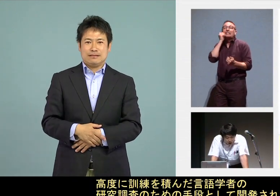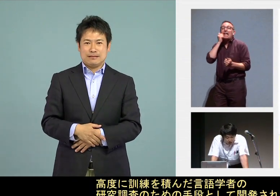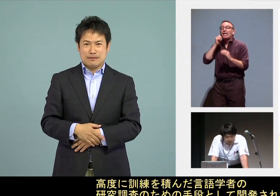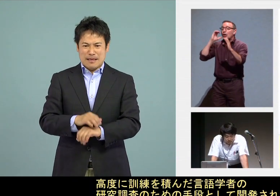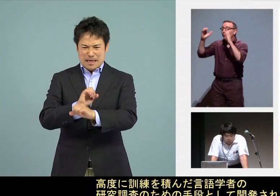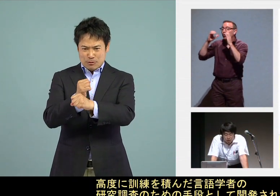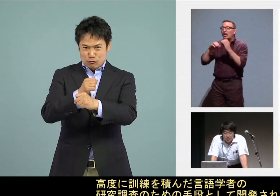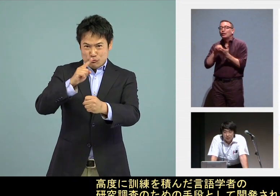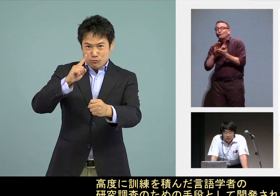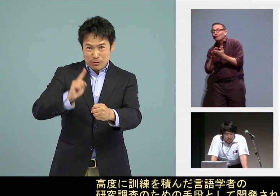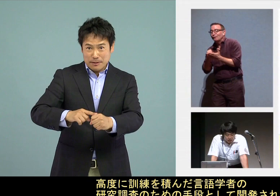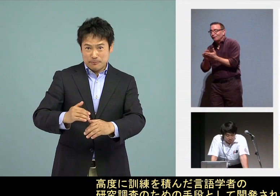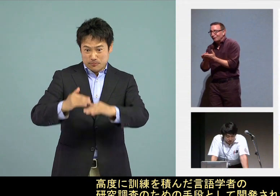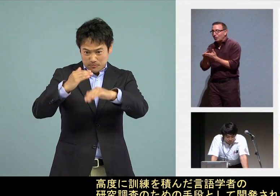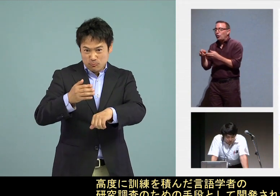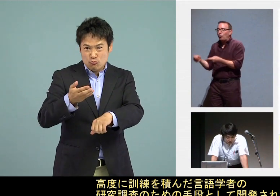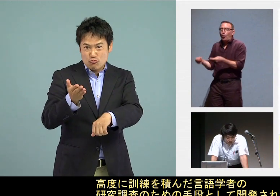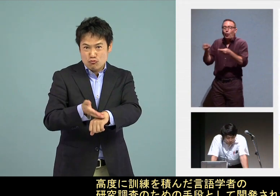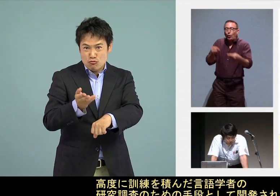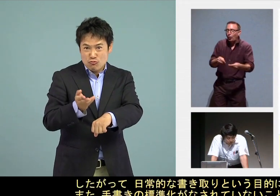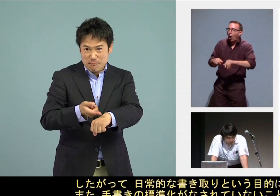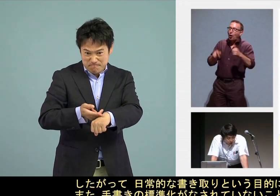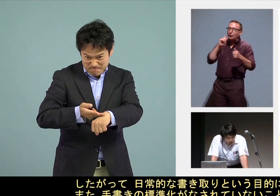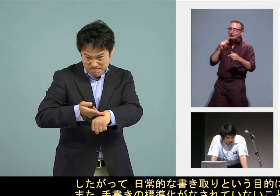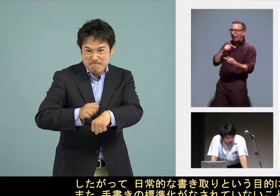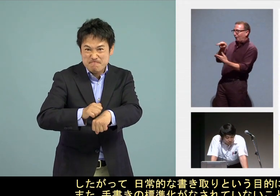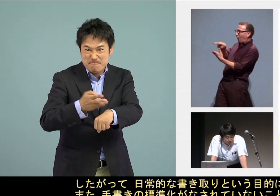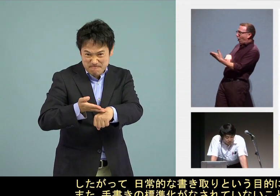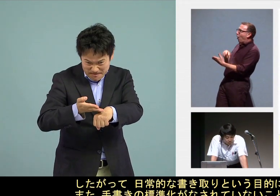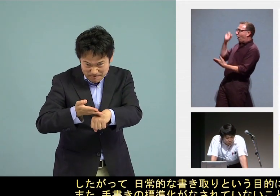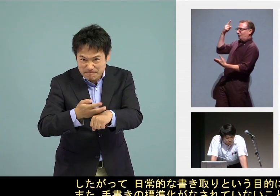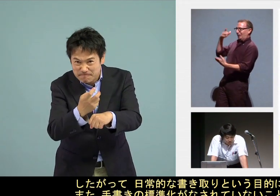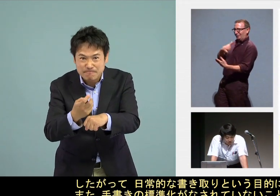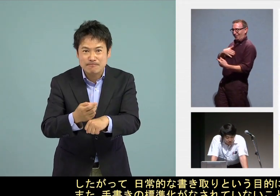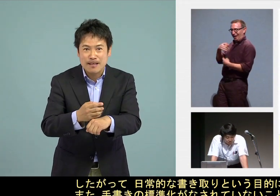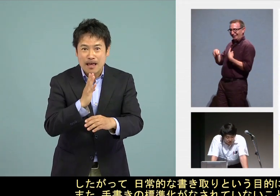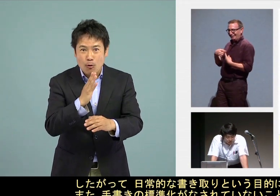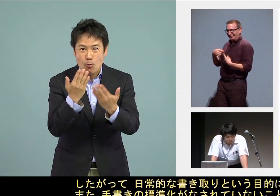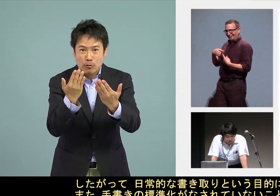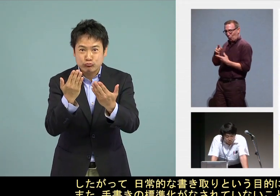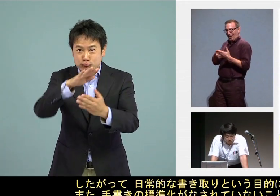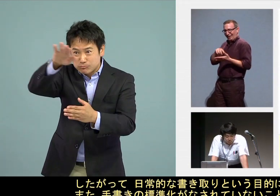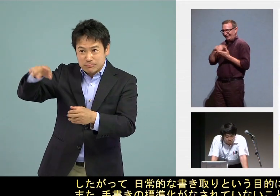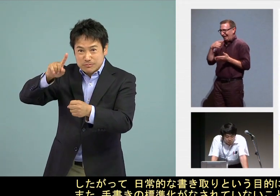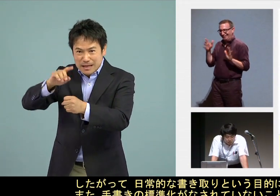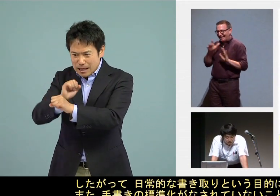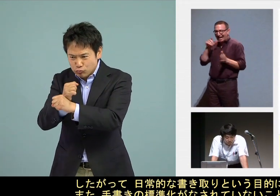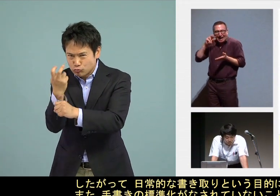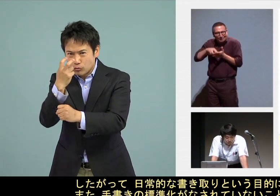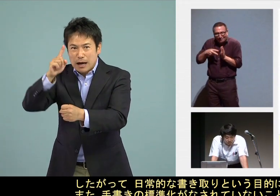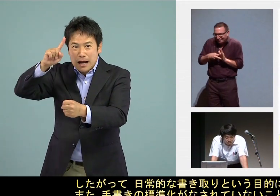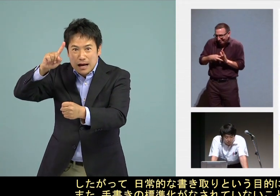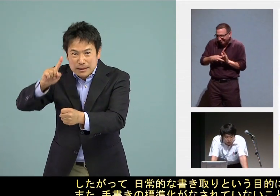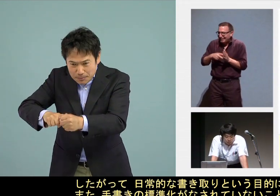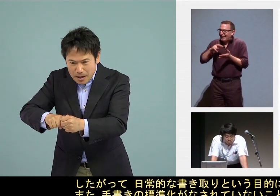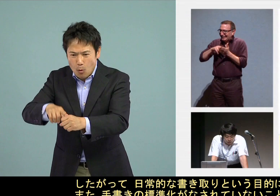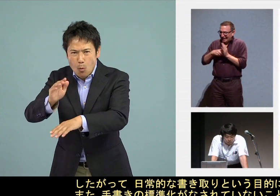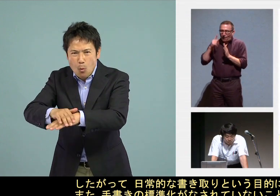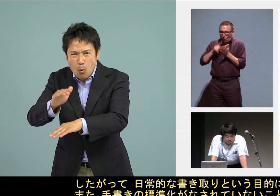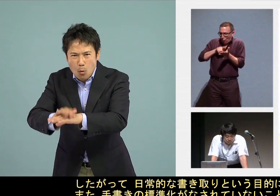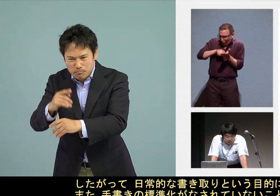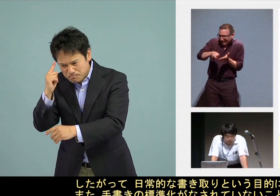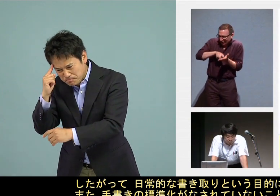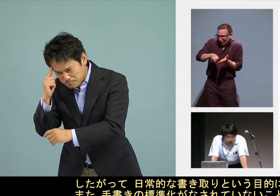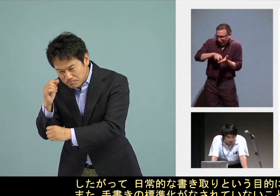tool for highly trained linguists. Thus, most systems are not suitable to meet the needs